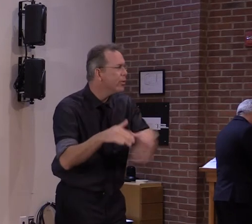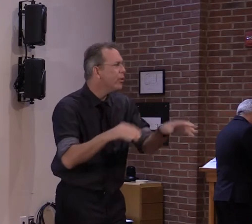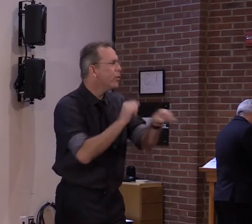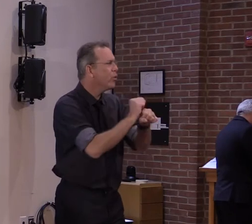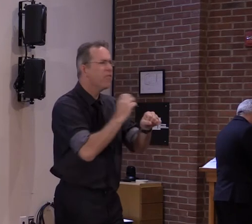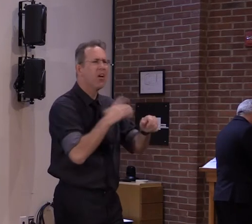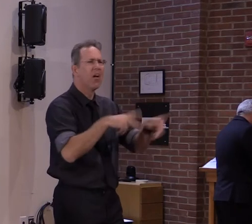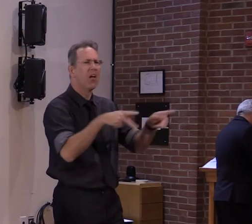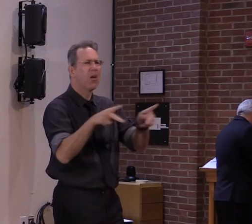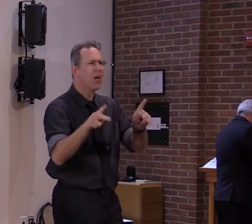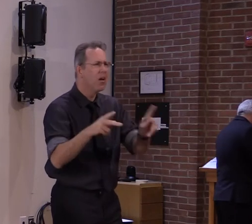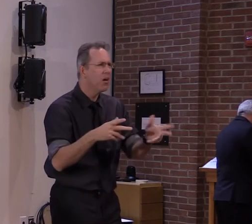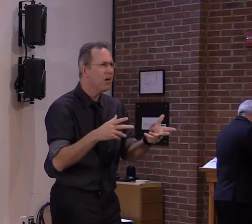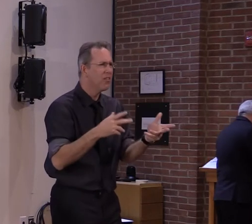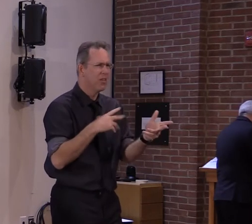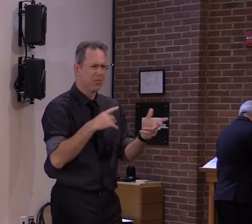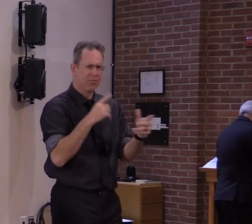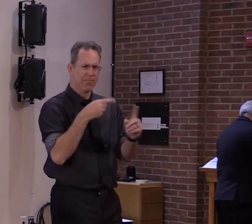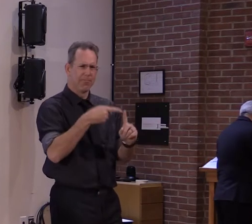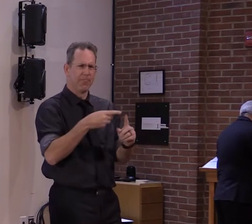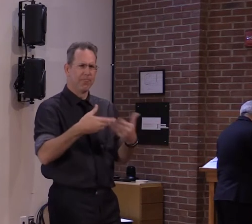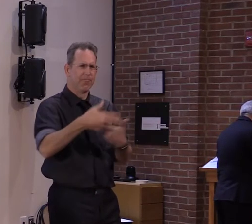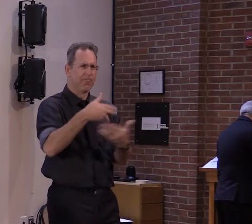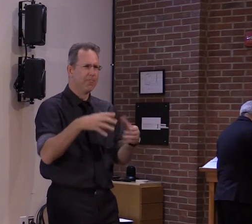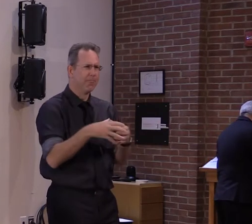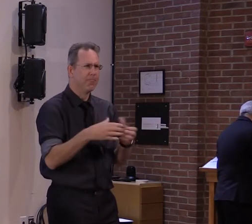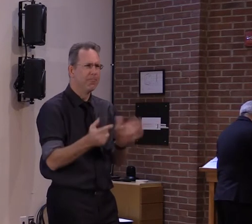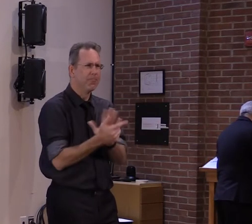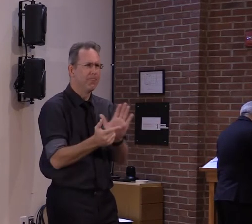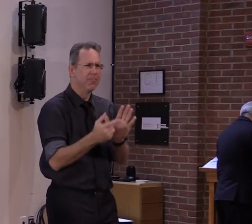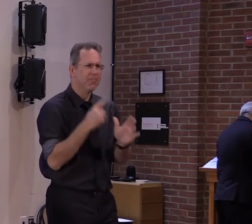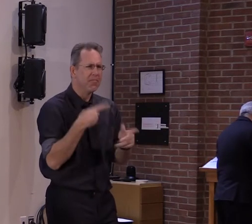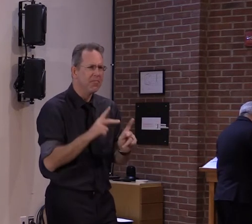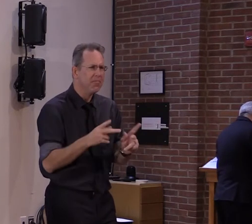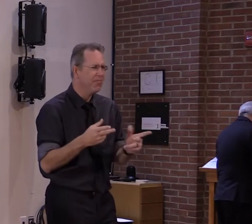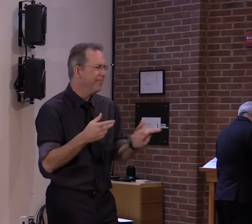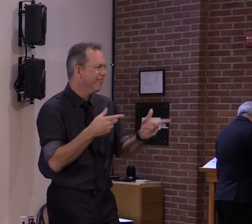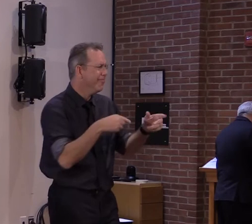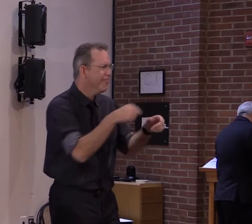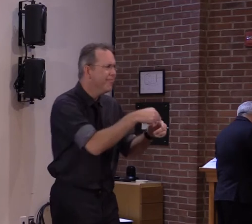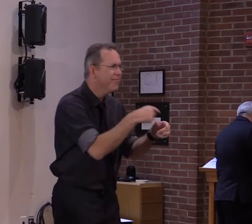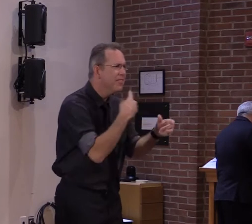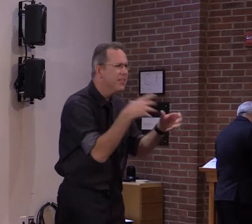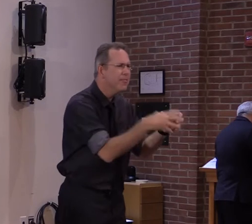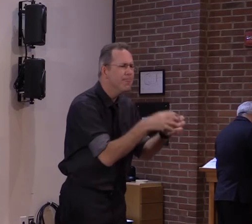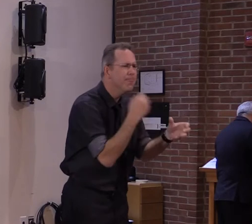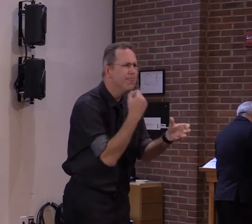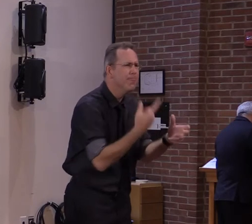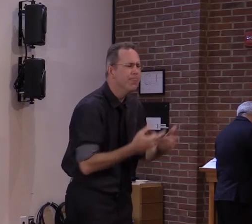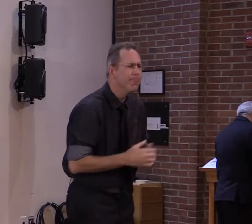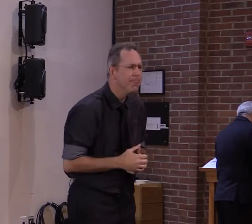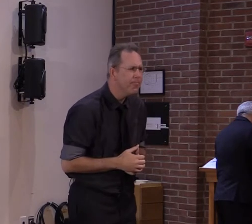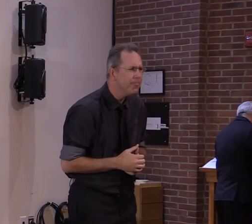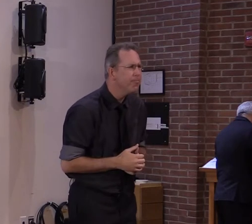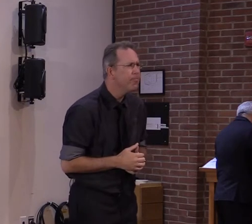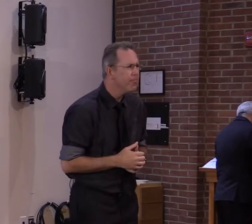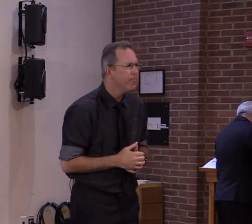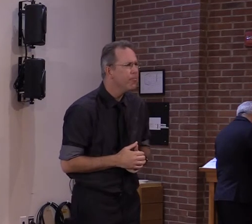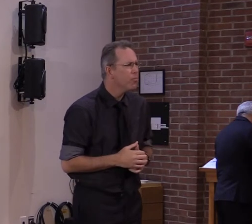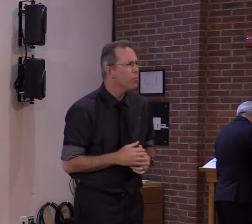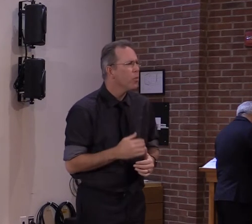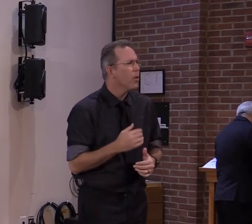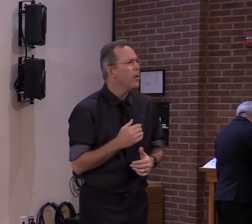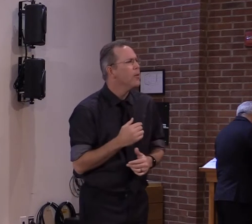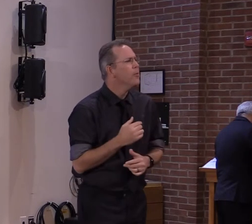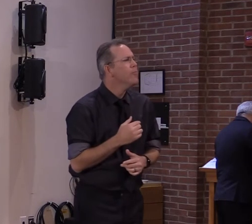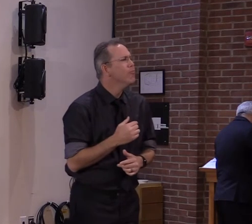telework at home until the end of March? Why is it safe for children and workers to be completely